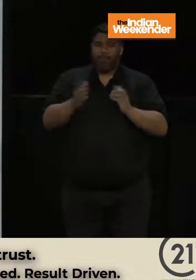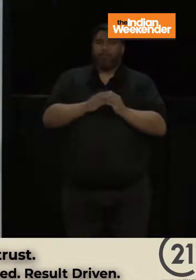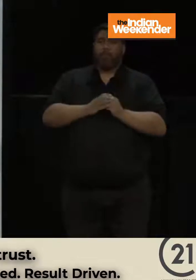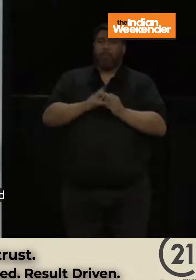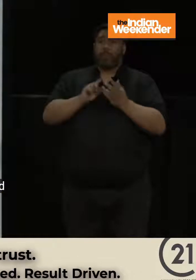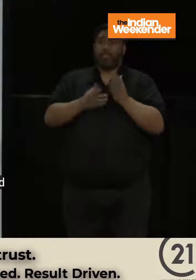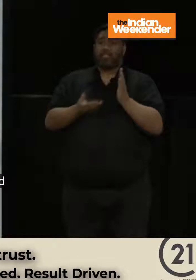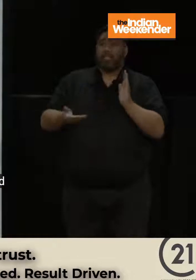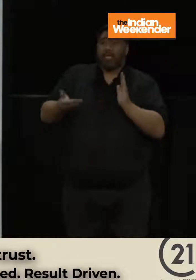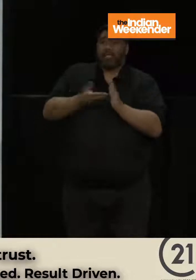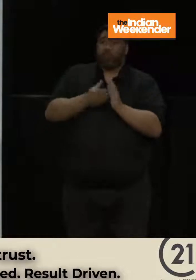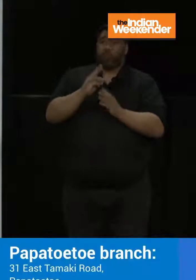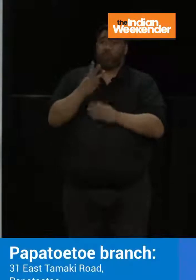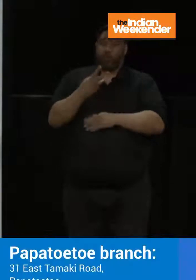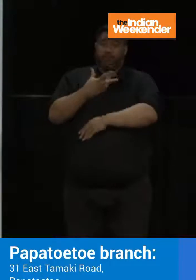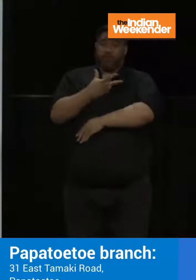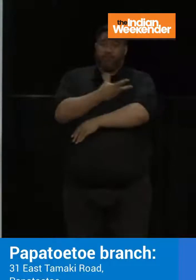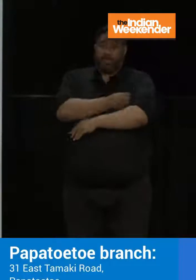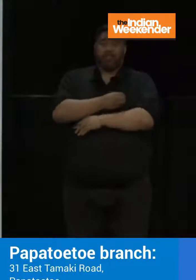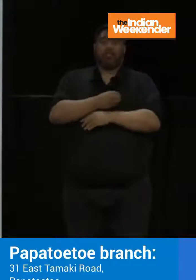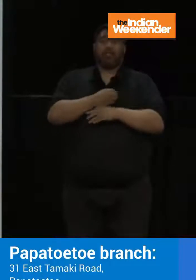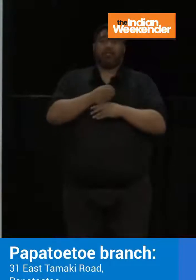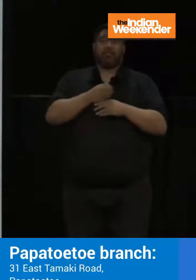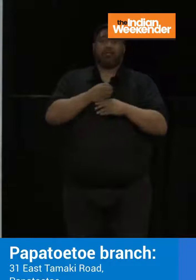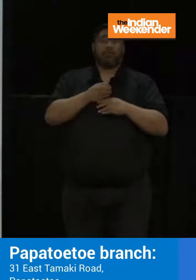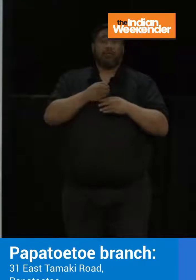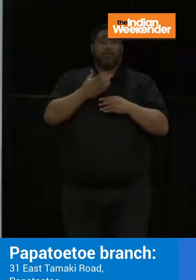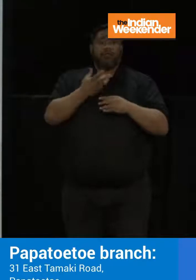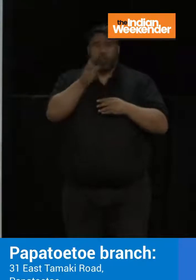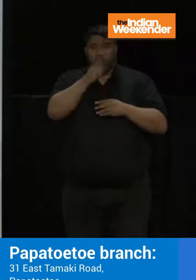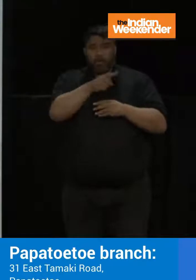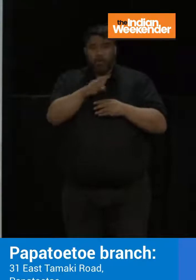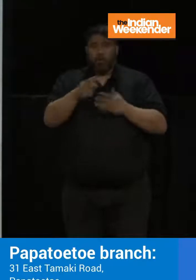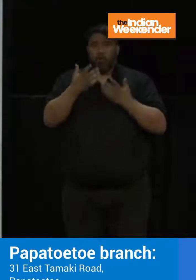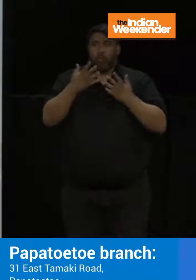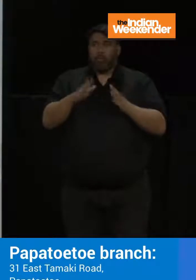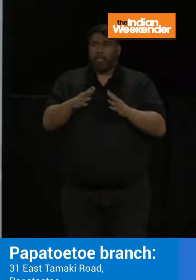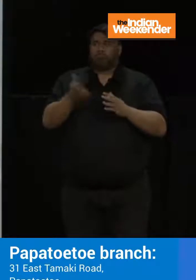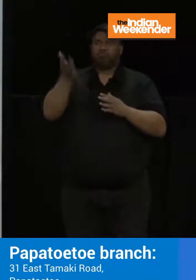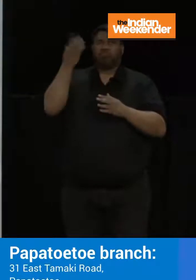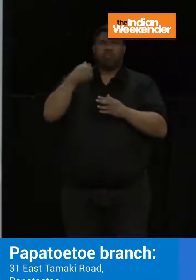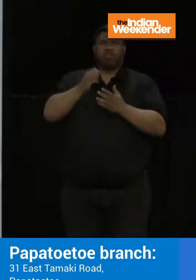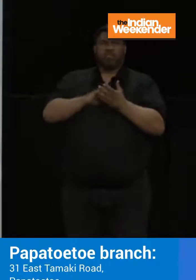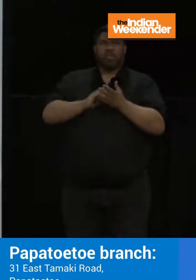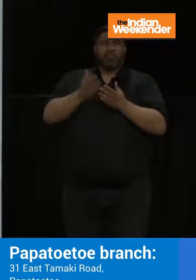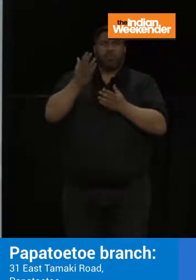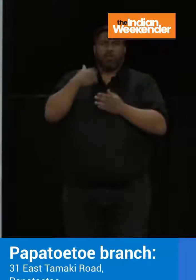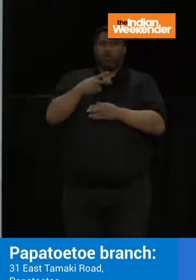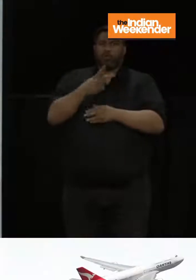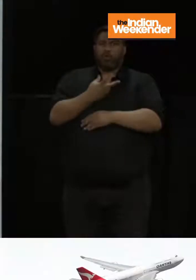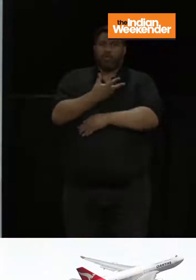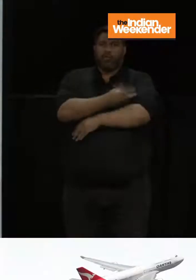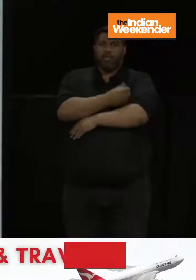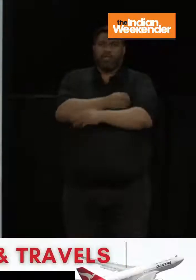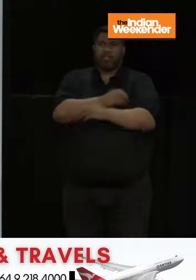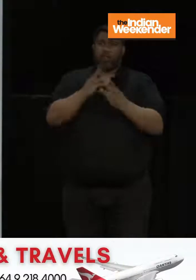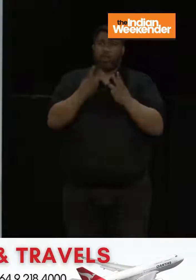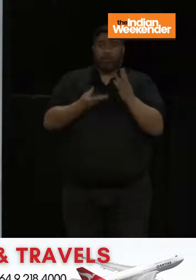their first vaccinations over 6 months ago, which includes many of our over 65s. The